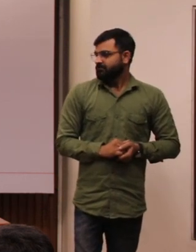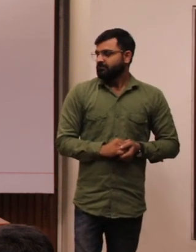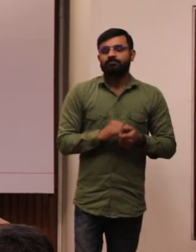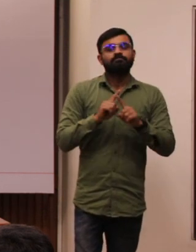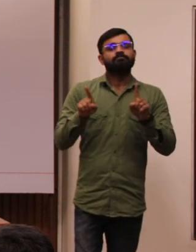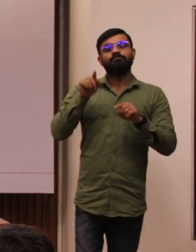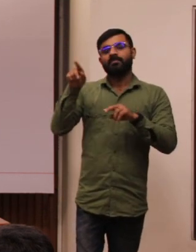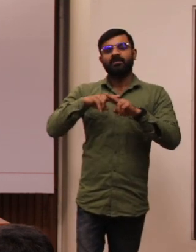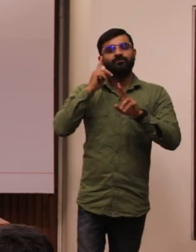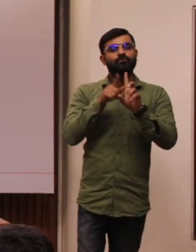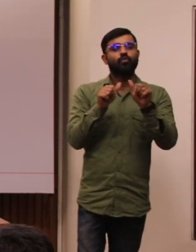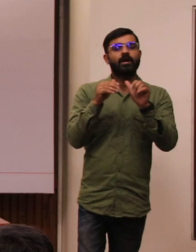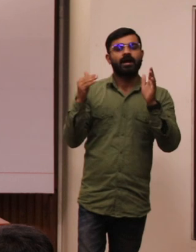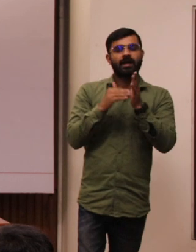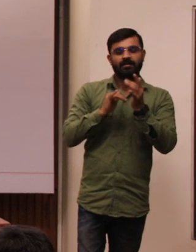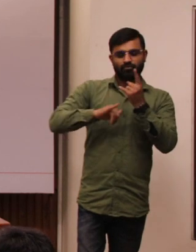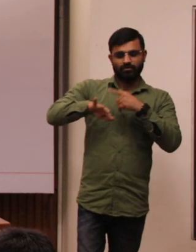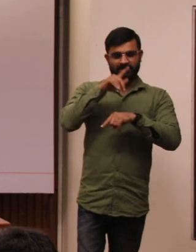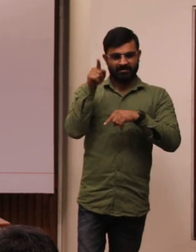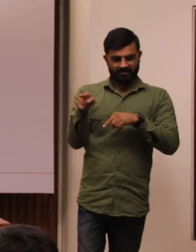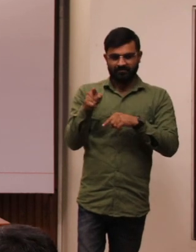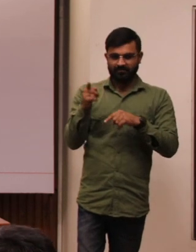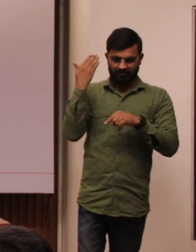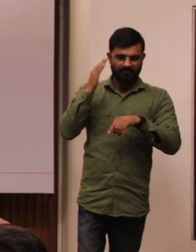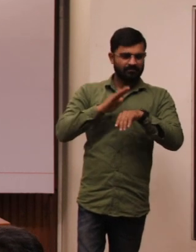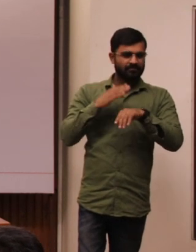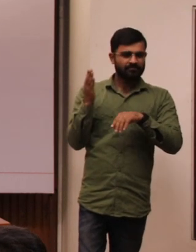but Dr. Faiyaz also, we should show some slides